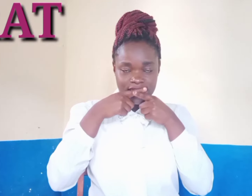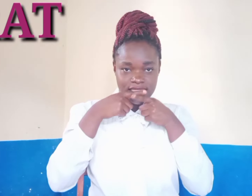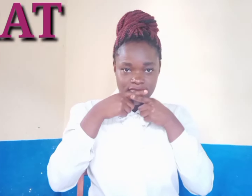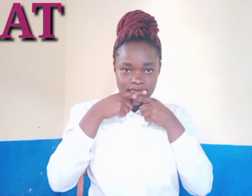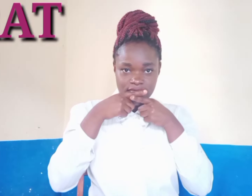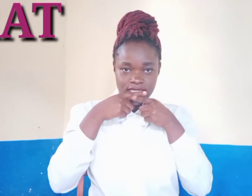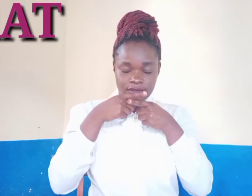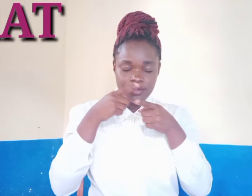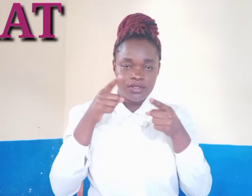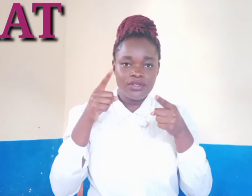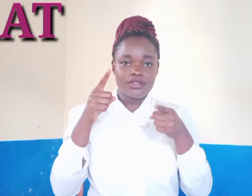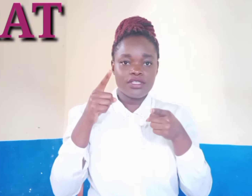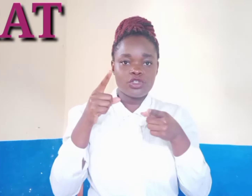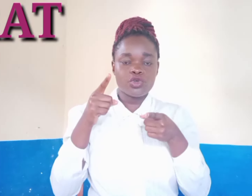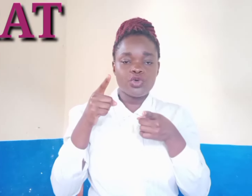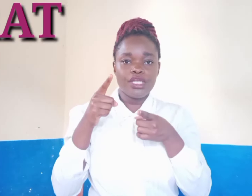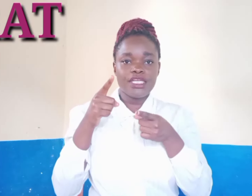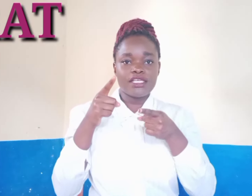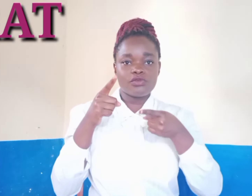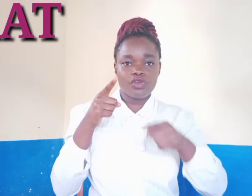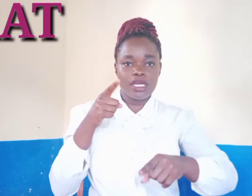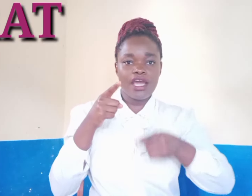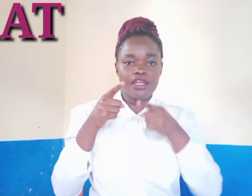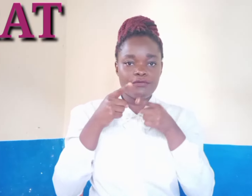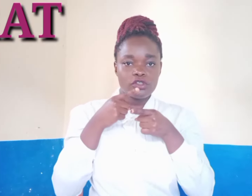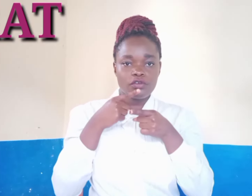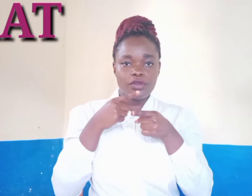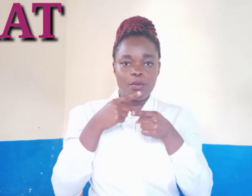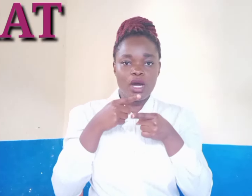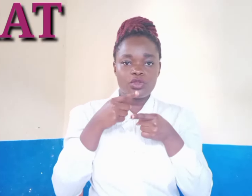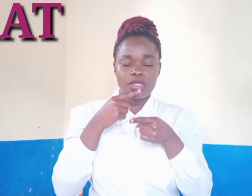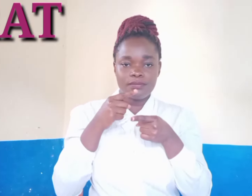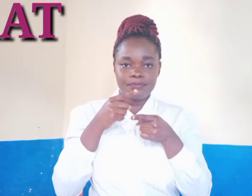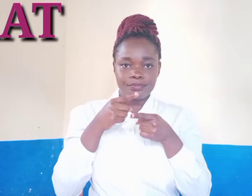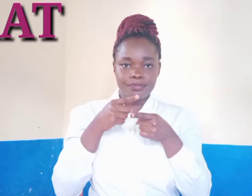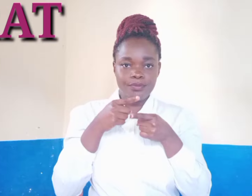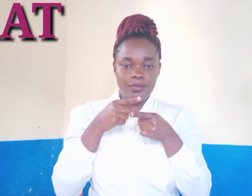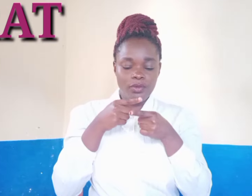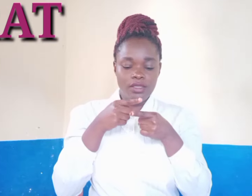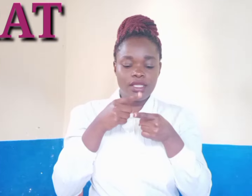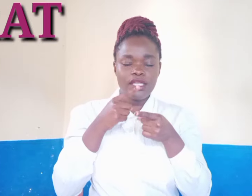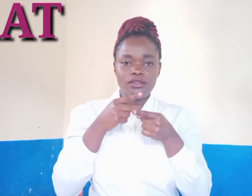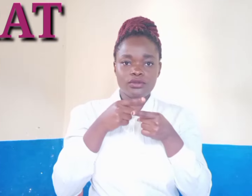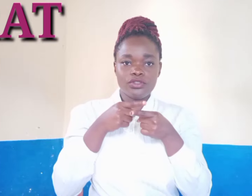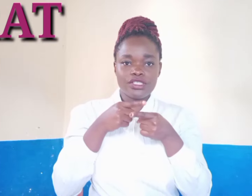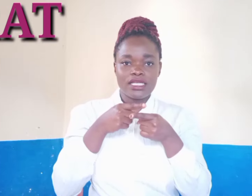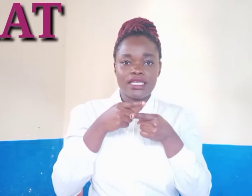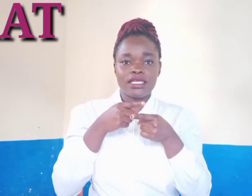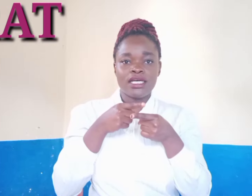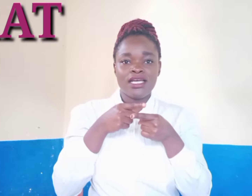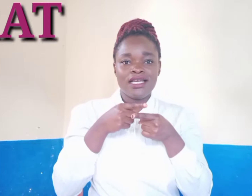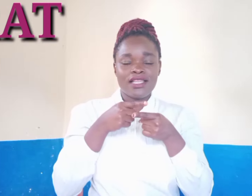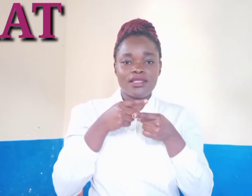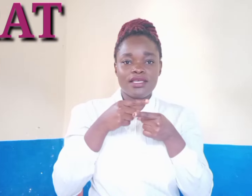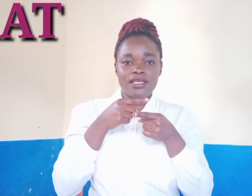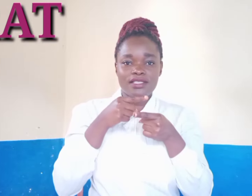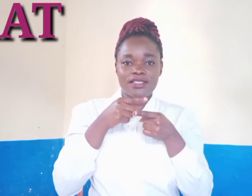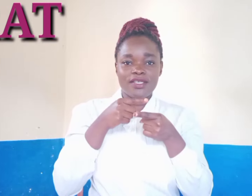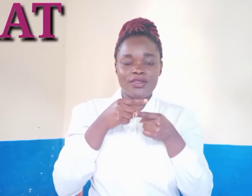Rat. The two index finger in front of your mouth, then do it like the